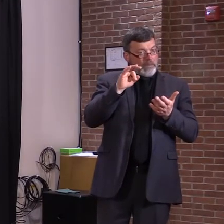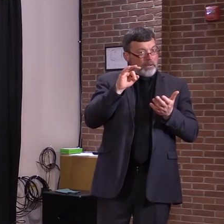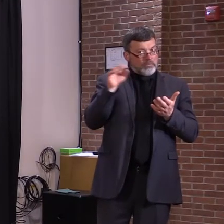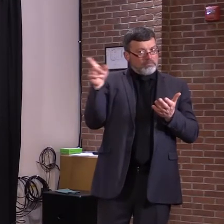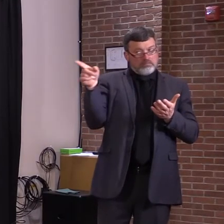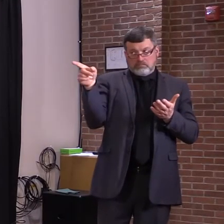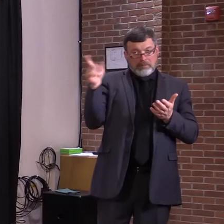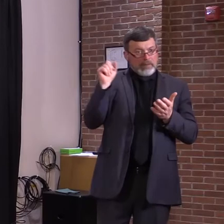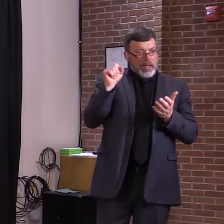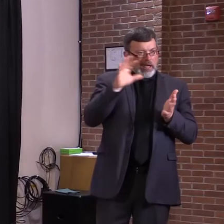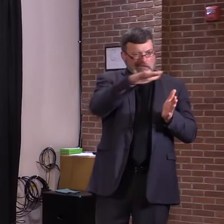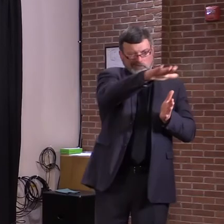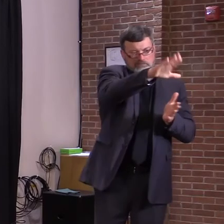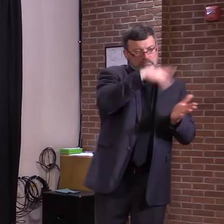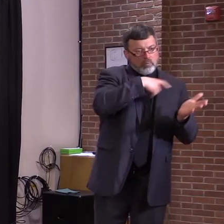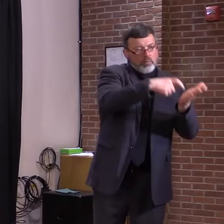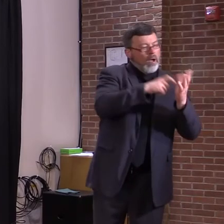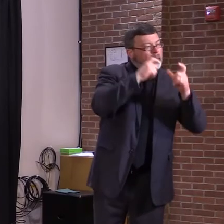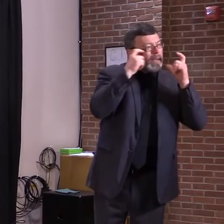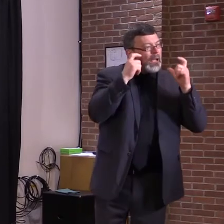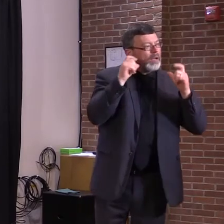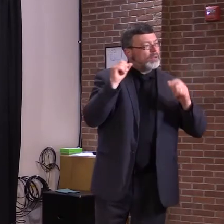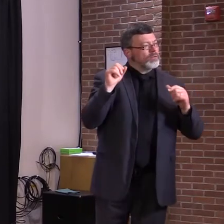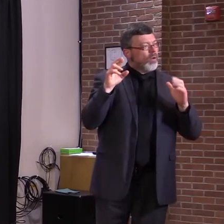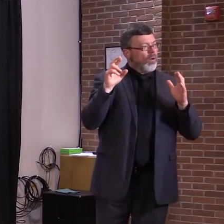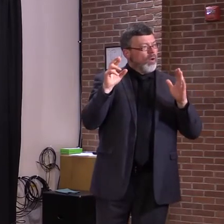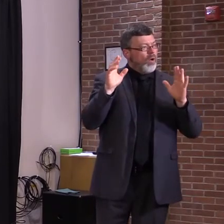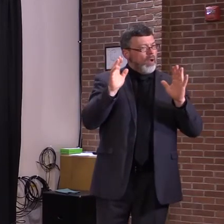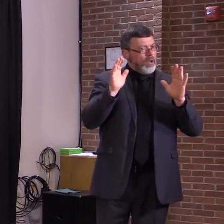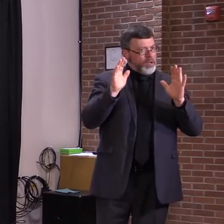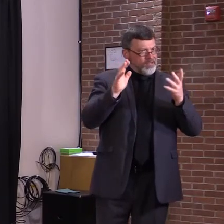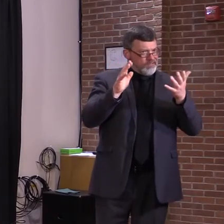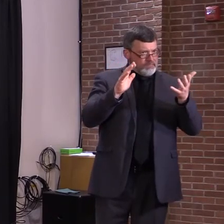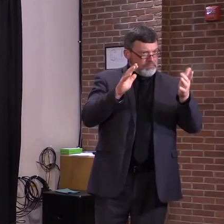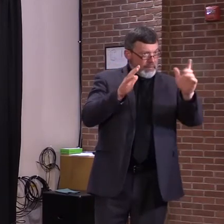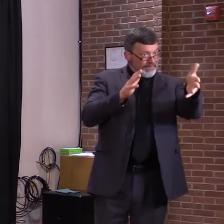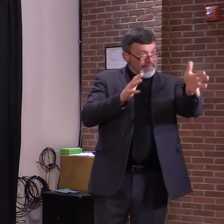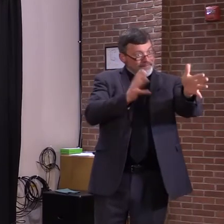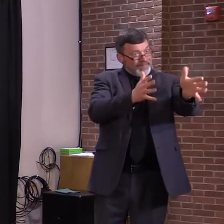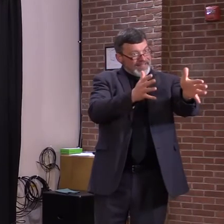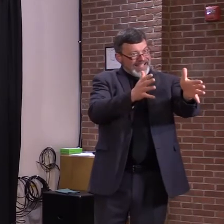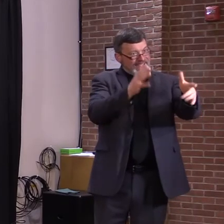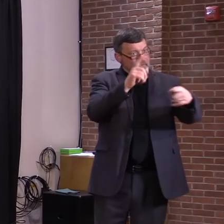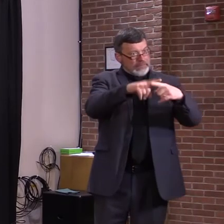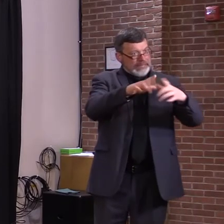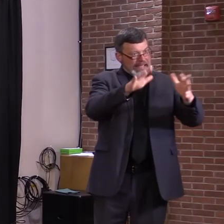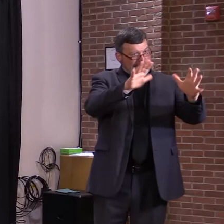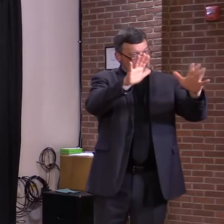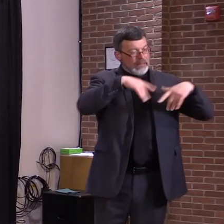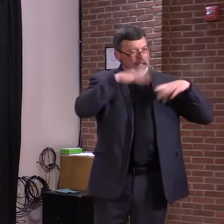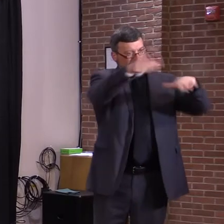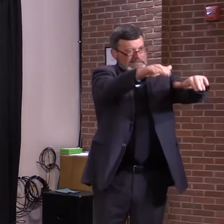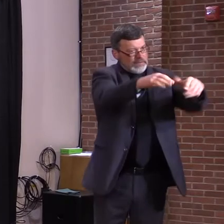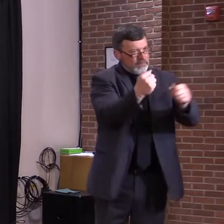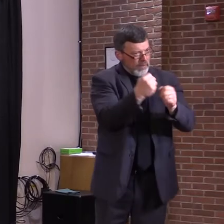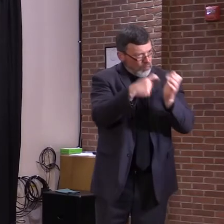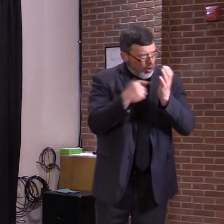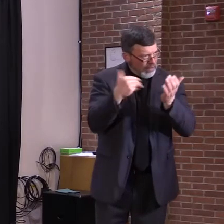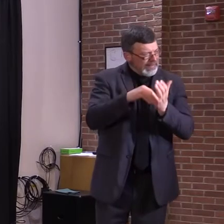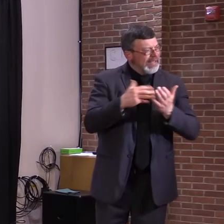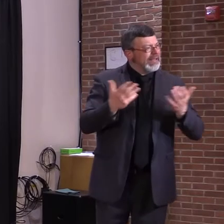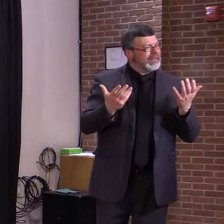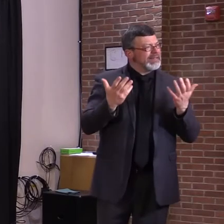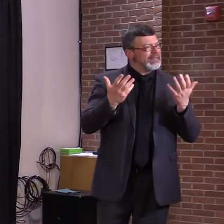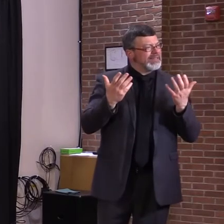recommendation could or should be re-implemented, given that we have, you know, a shifting testing